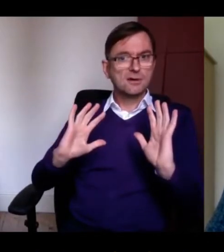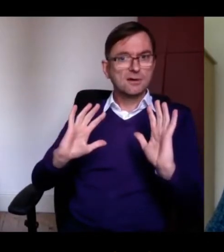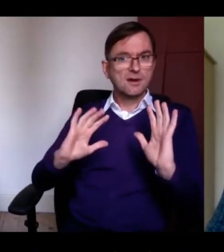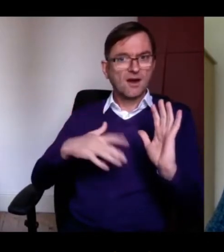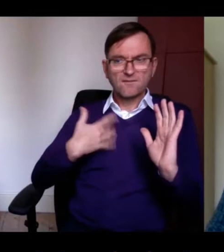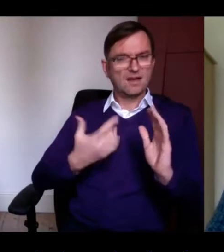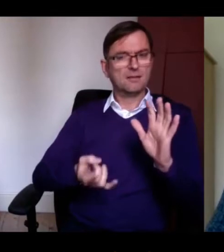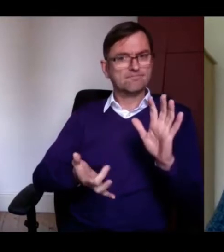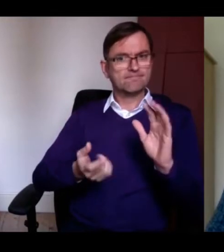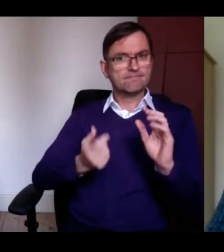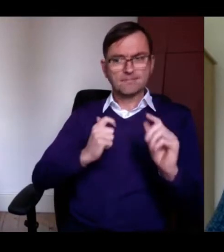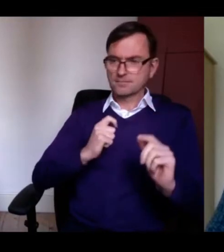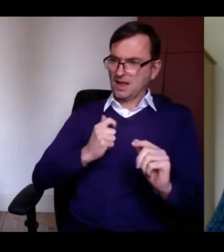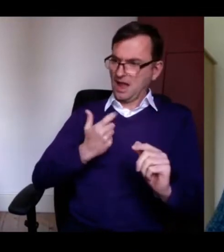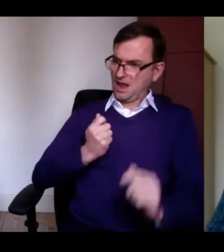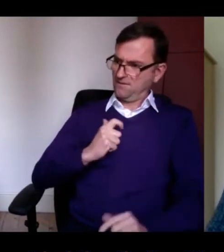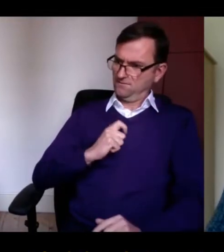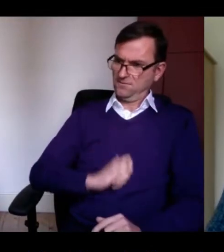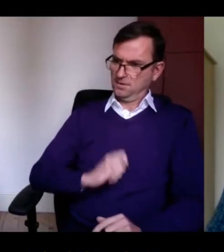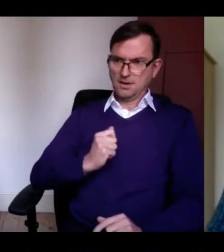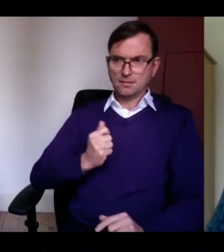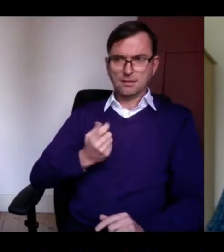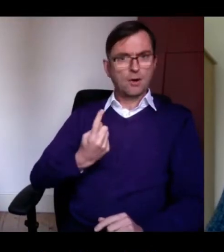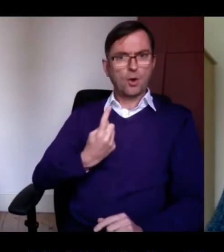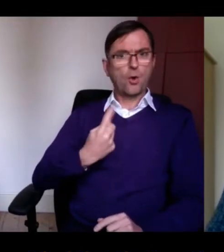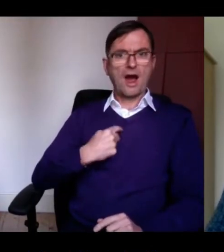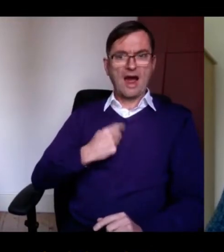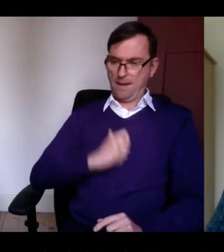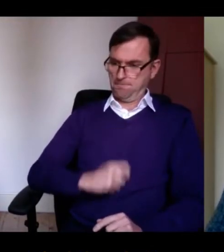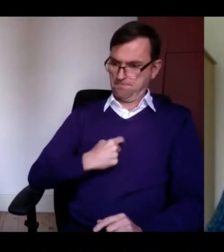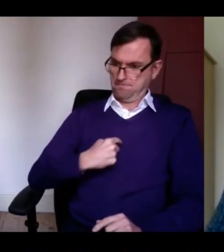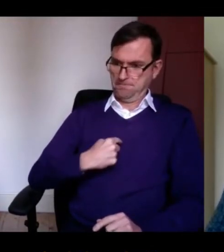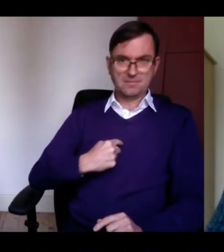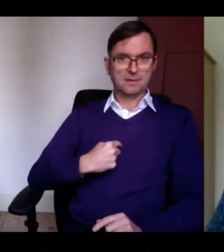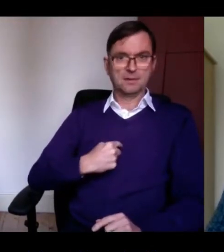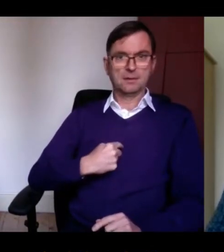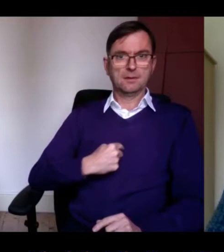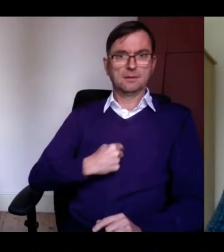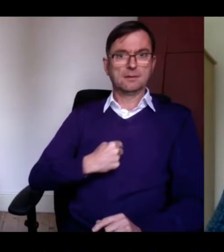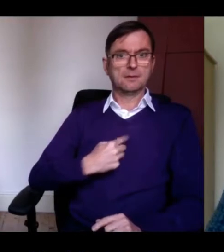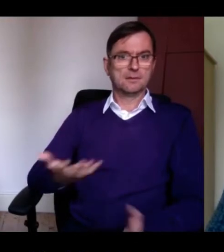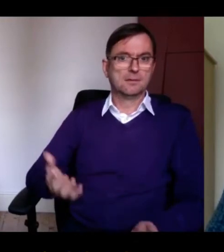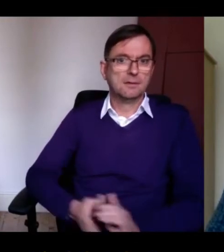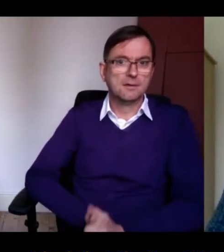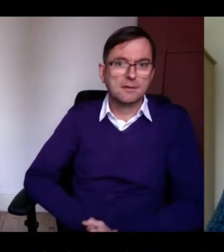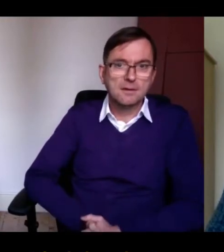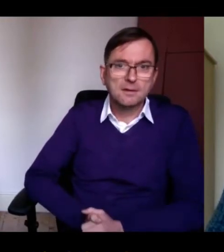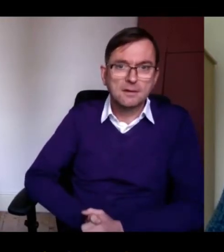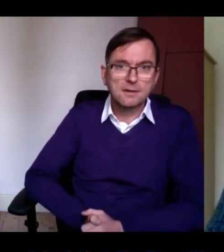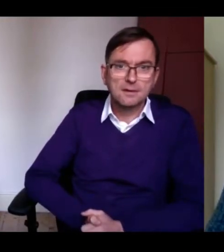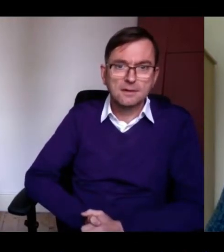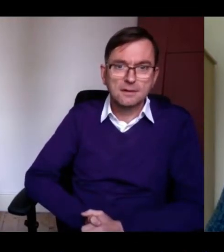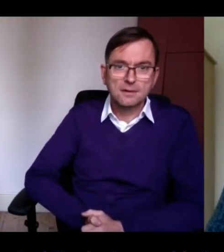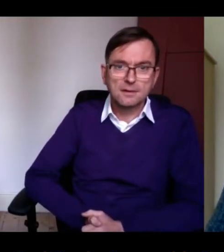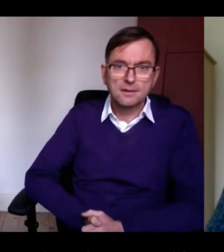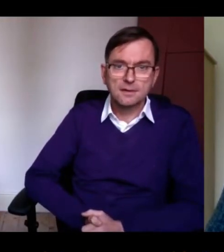own language, which I feel that that's, it's me, that's who I am and what I do.